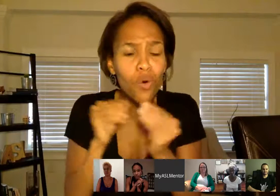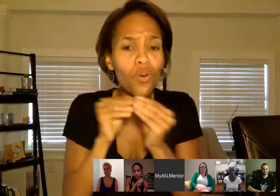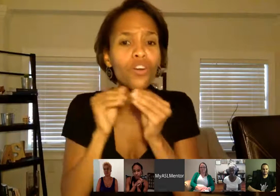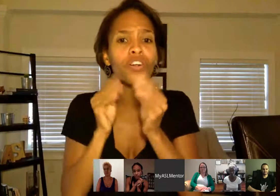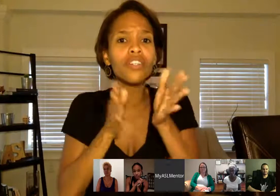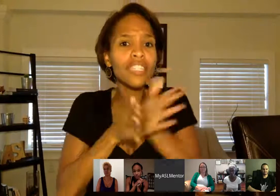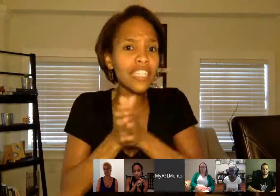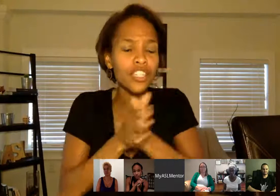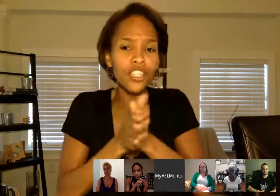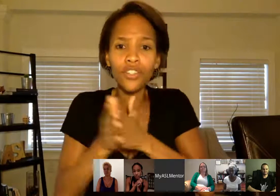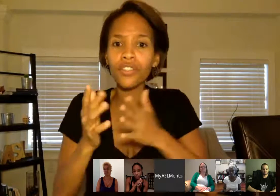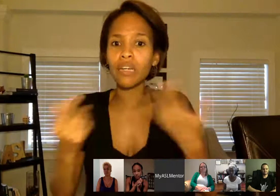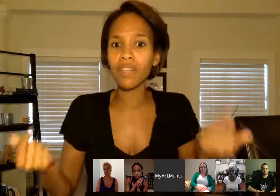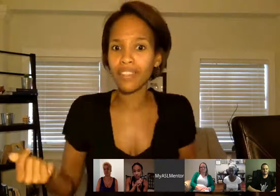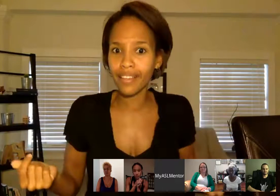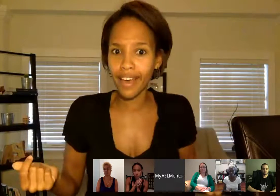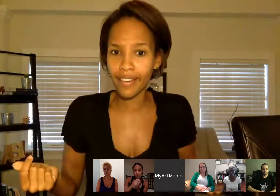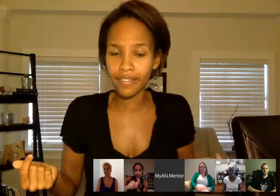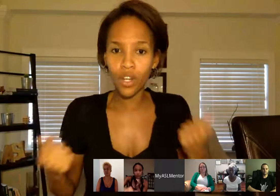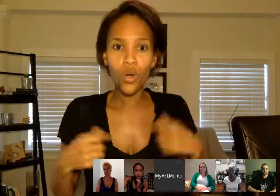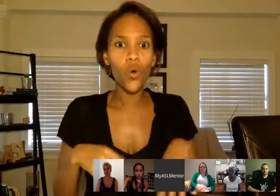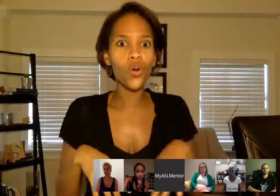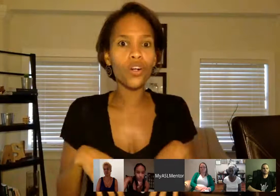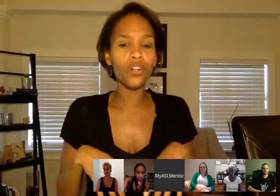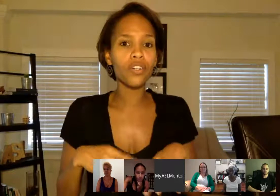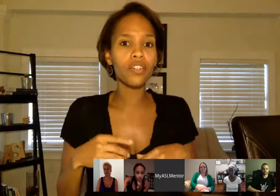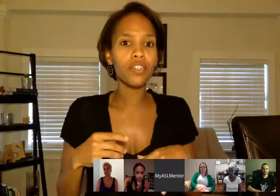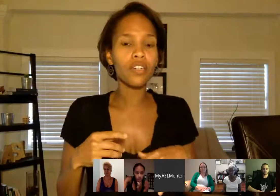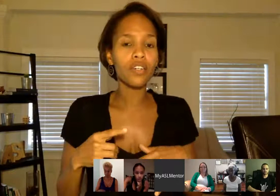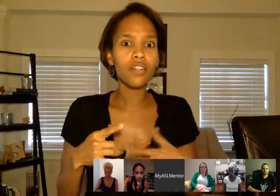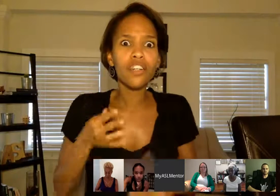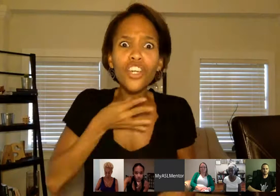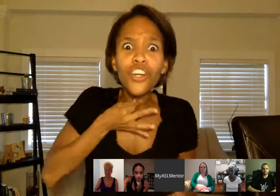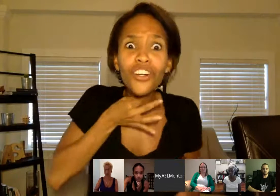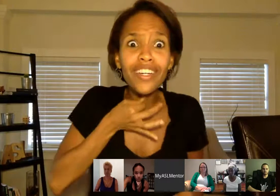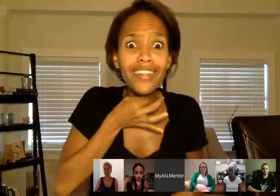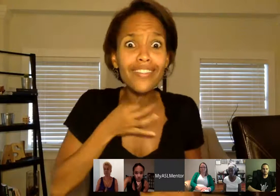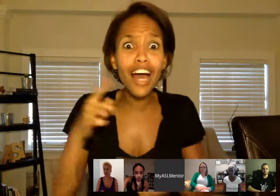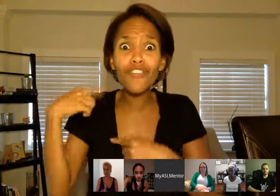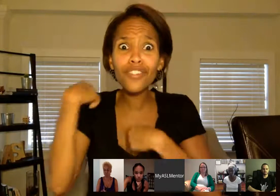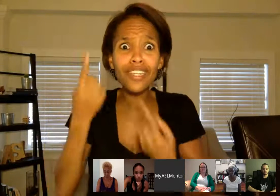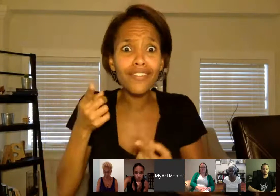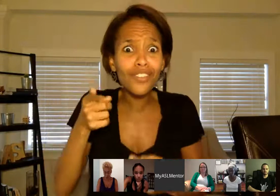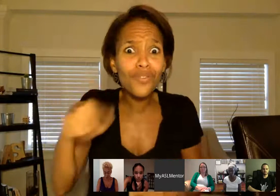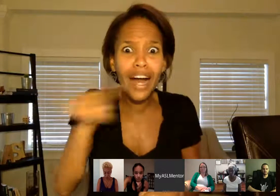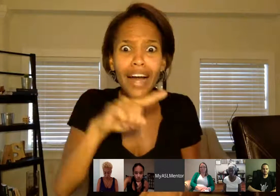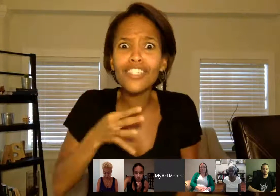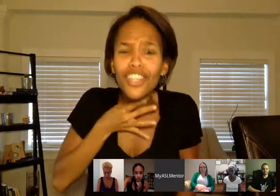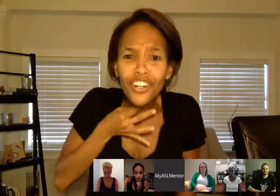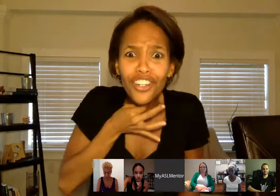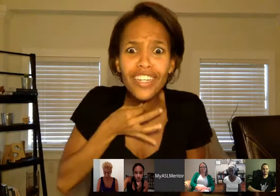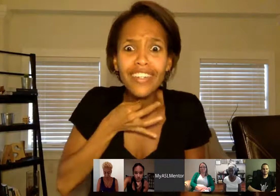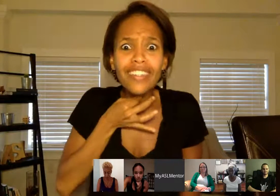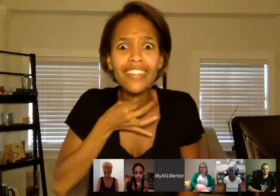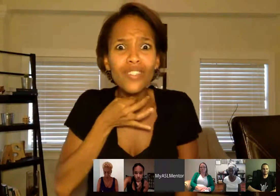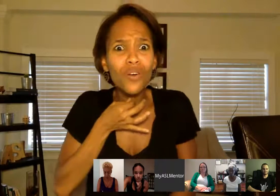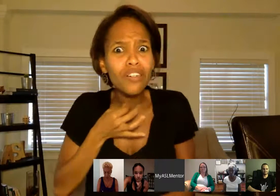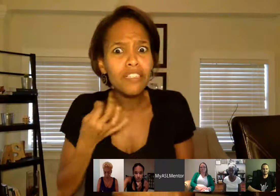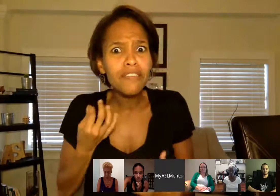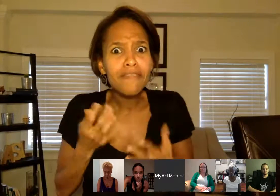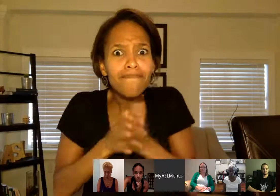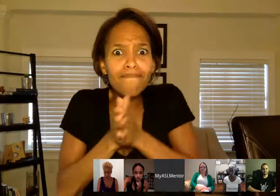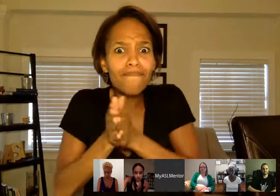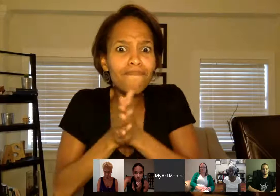learn more, eager, something like that. Or curious, ever since, you guys curious.